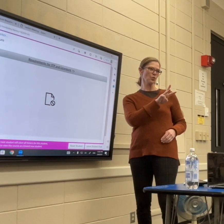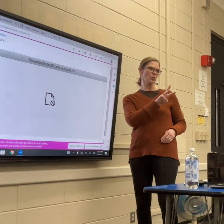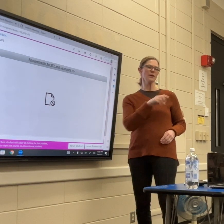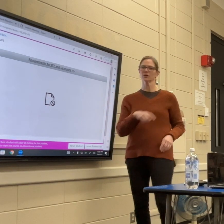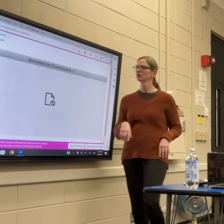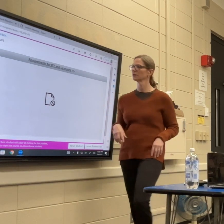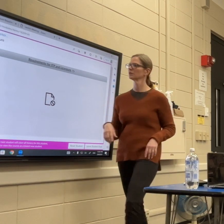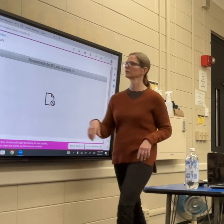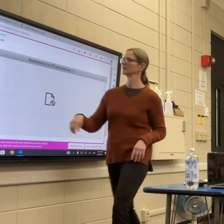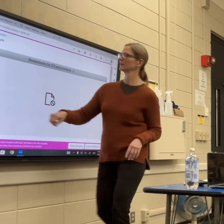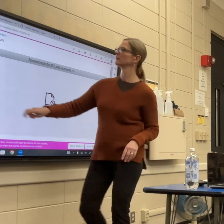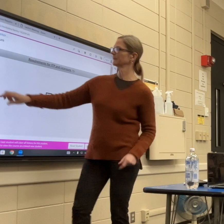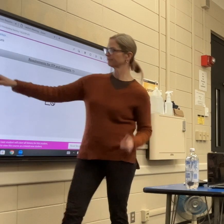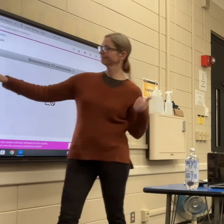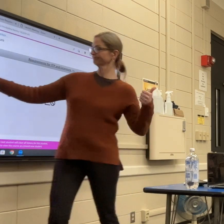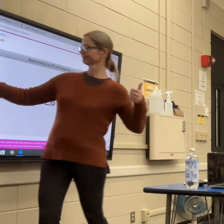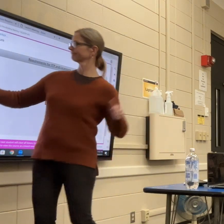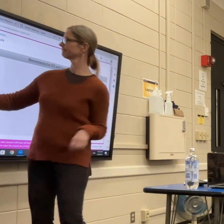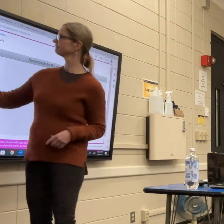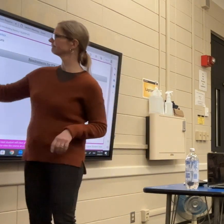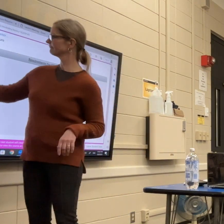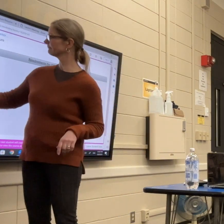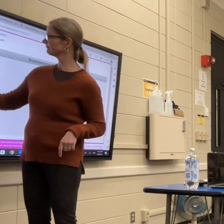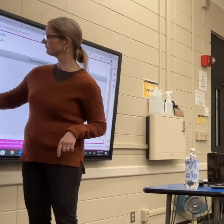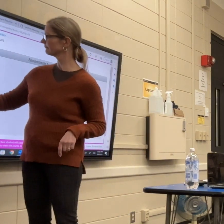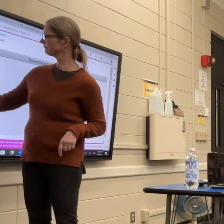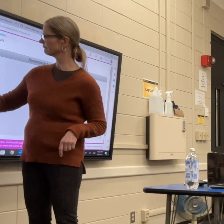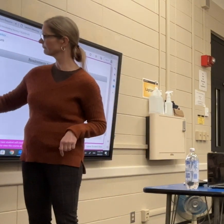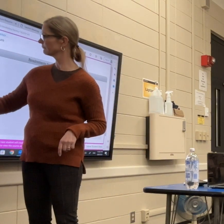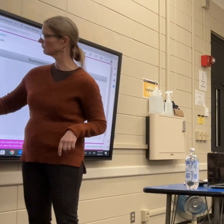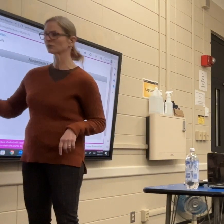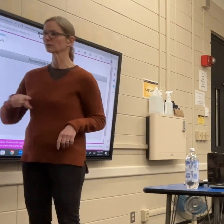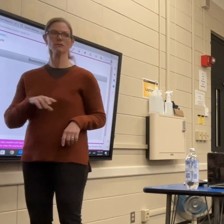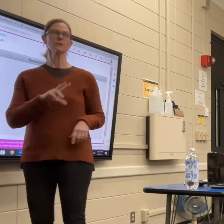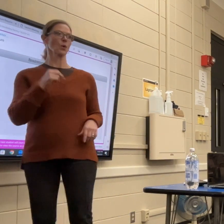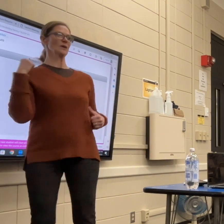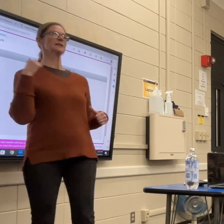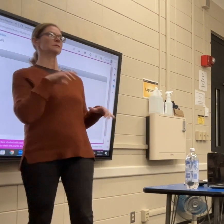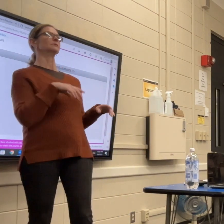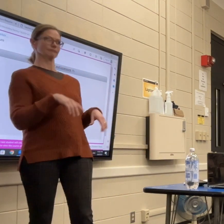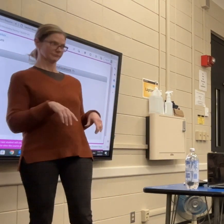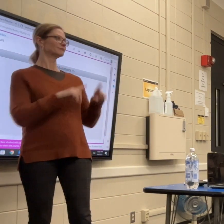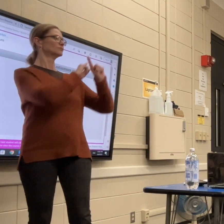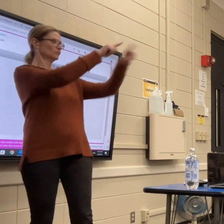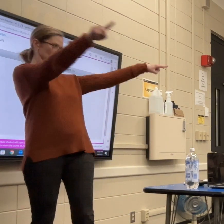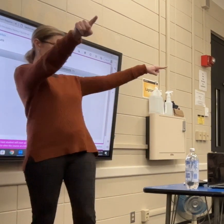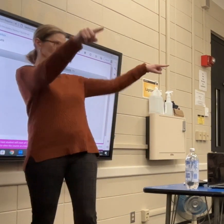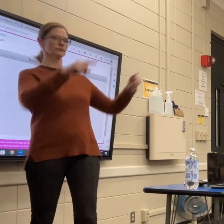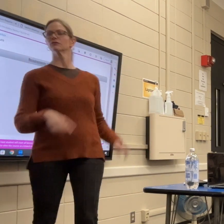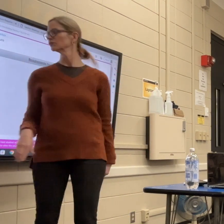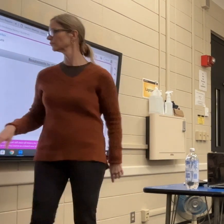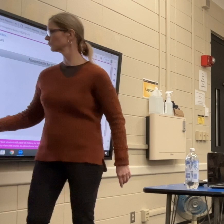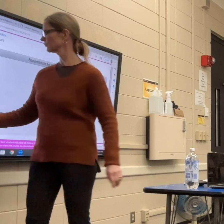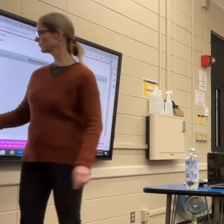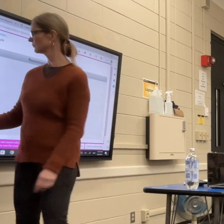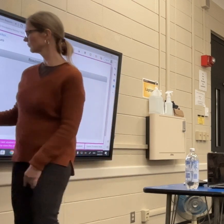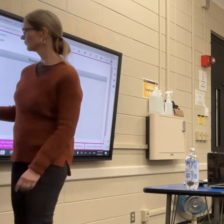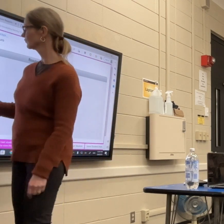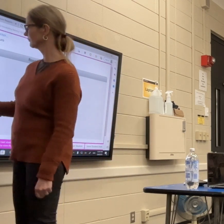I'm using student view. Oh, so this is going to look a little bit different. Or no, this is going to look the same because I am using the same perspective from